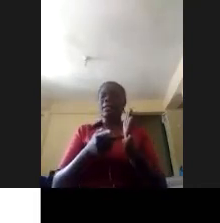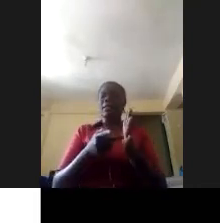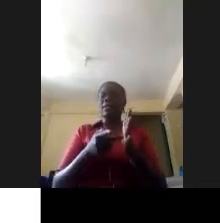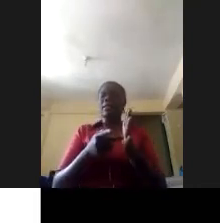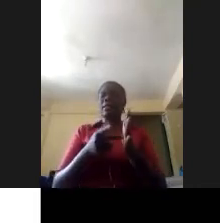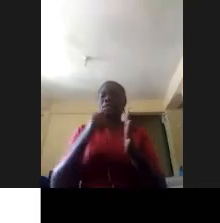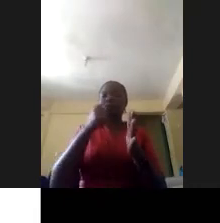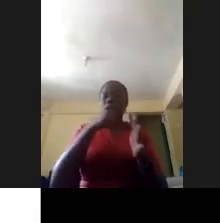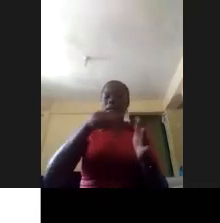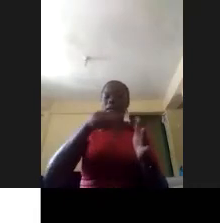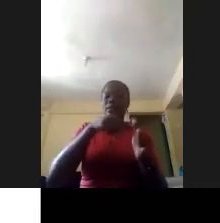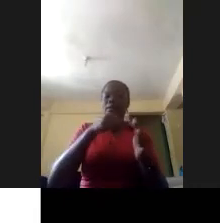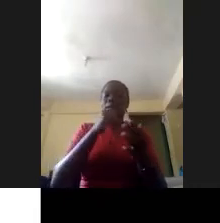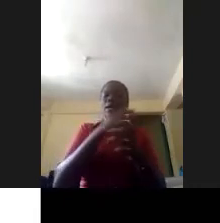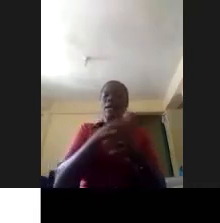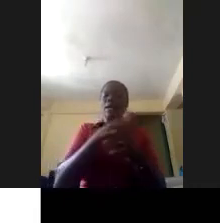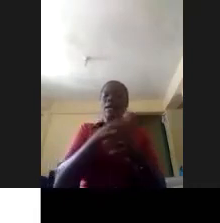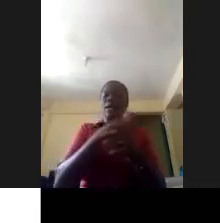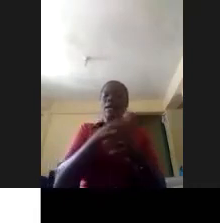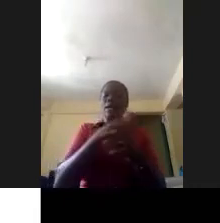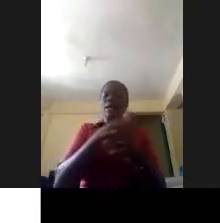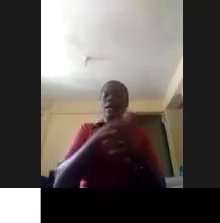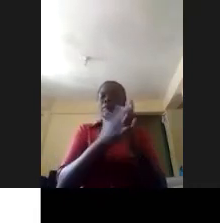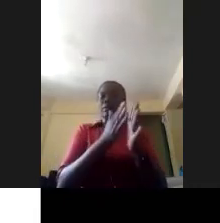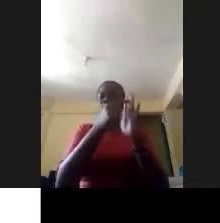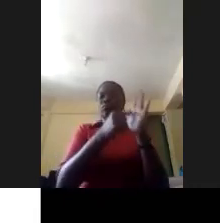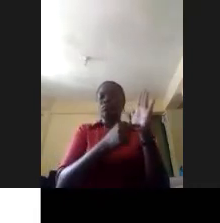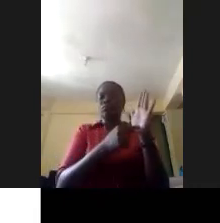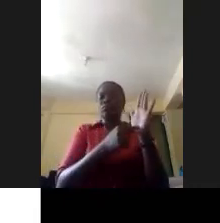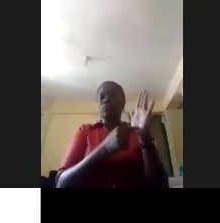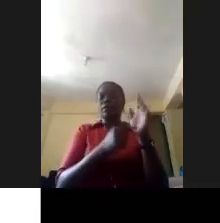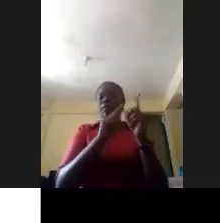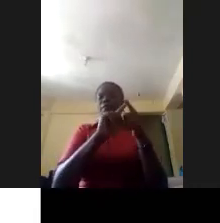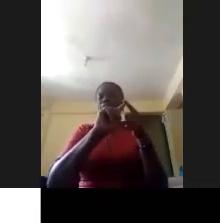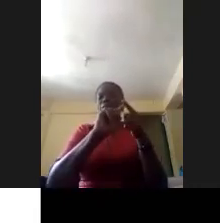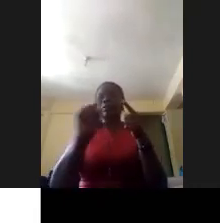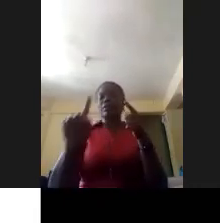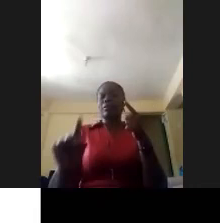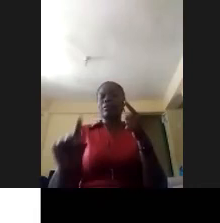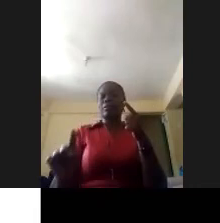want to quickly take you through those. Yeah, firstly, it's